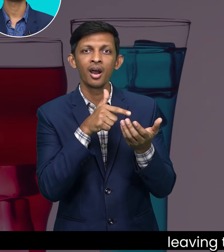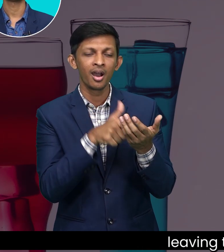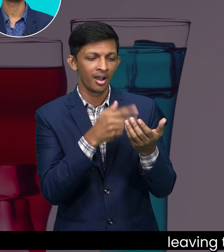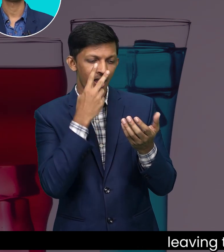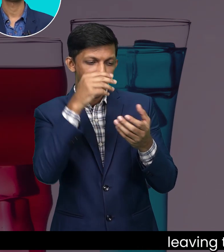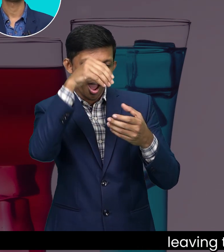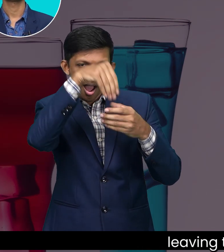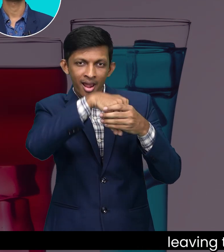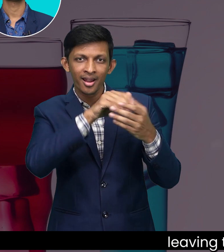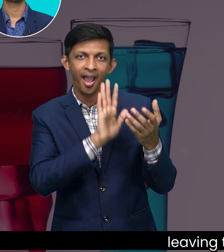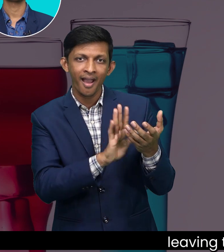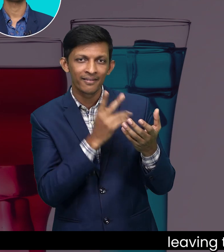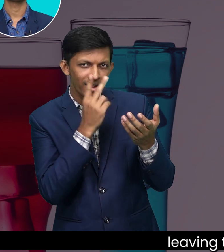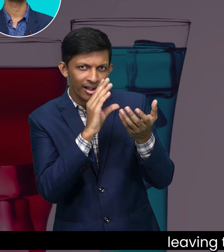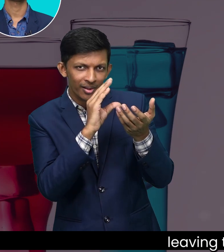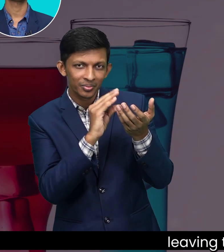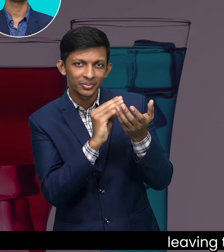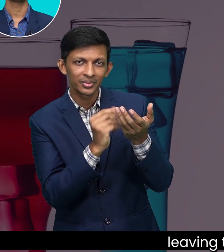behind.